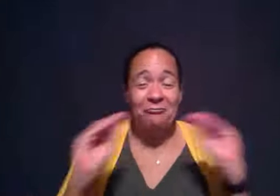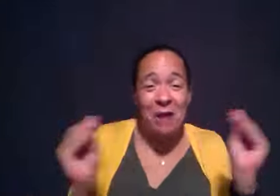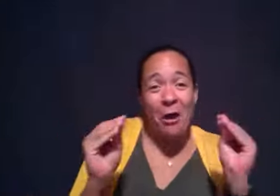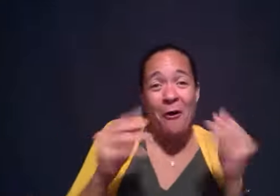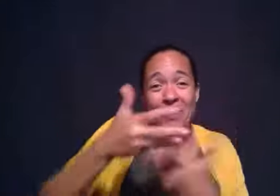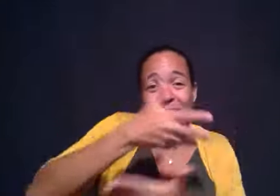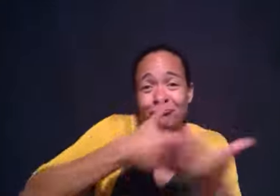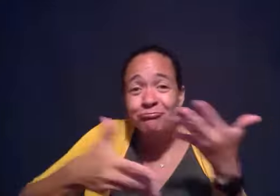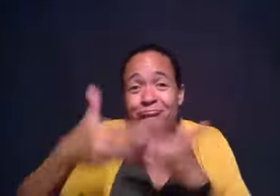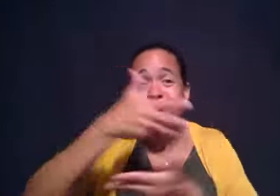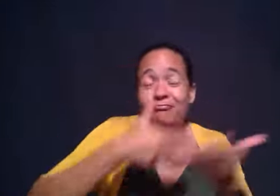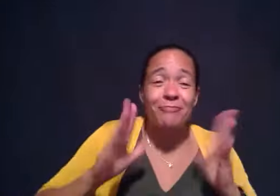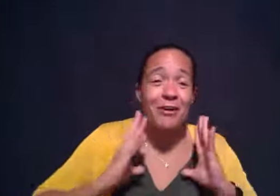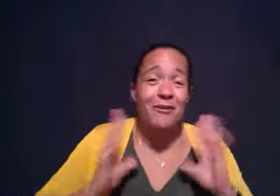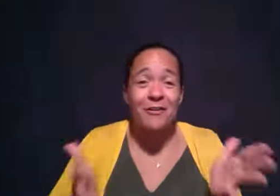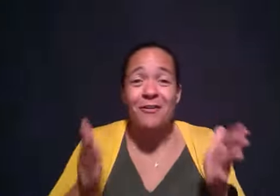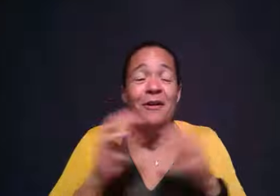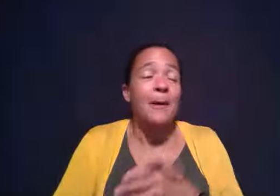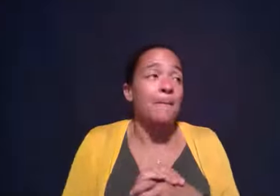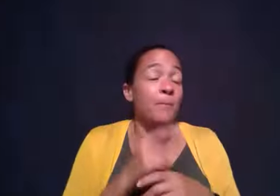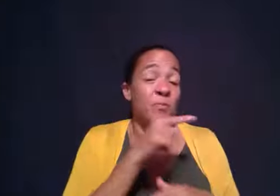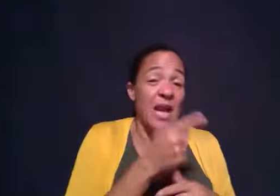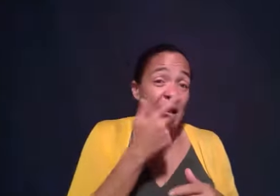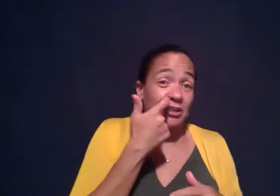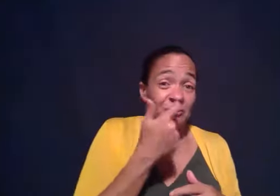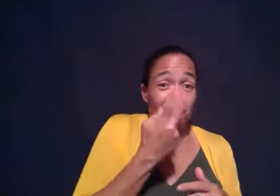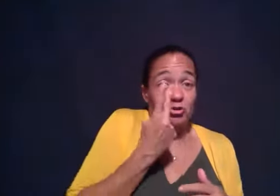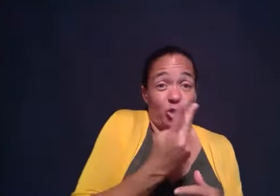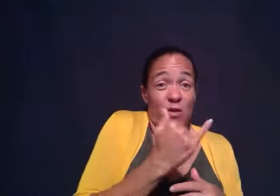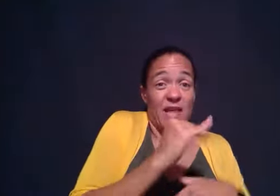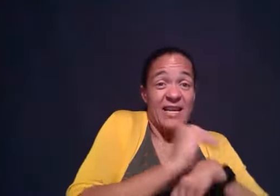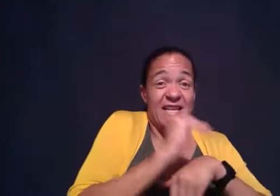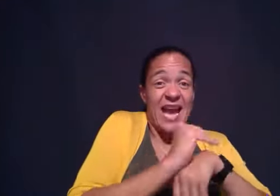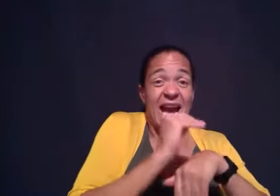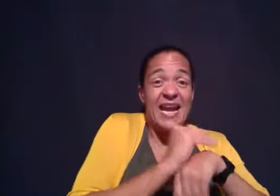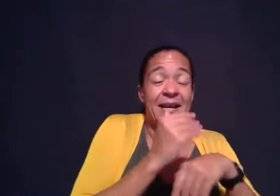And what I saw that night was what I see in meetings all around the country today.